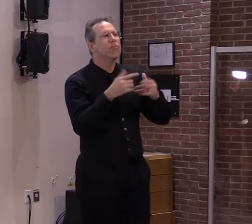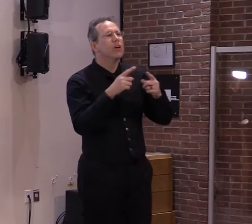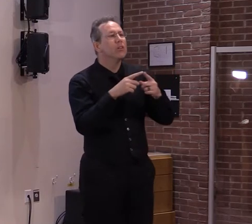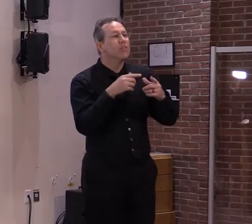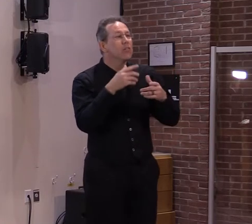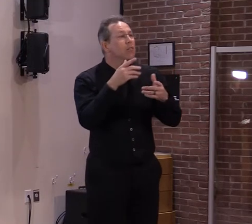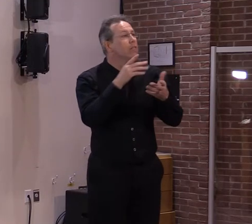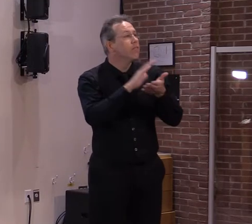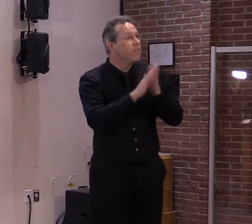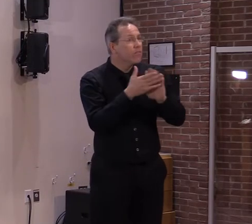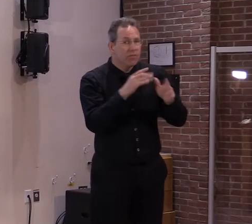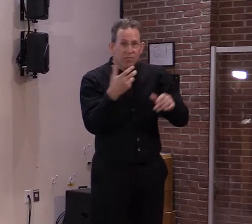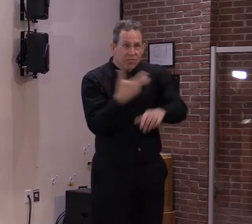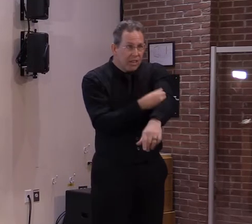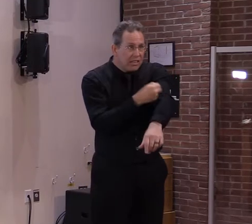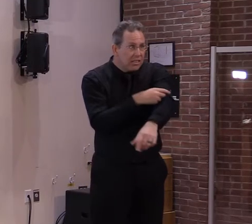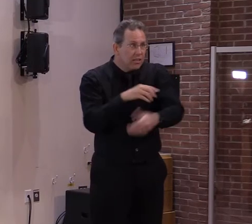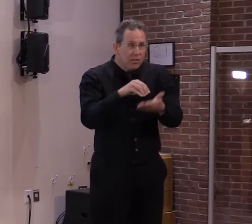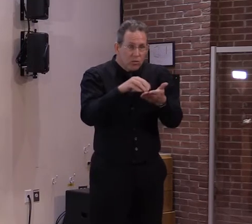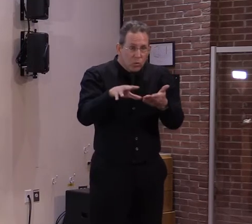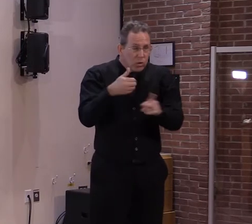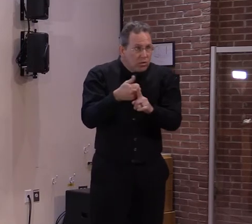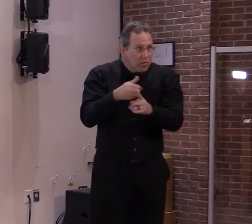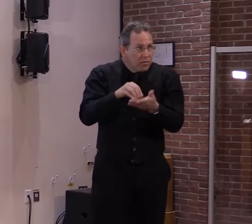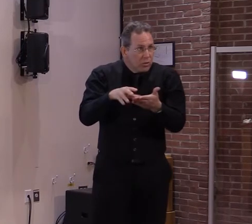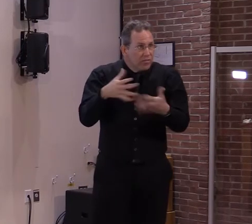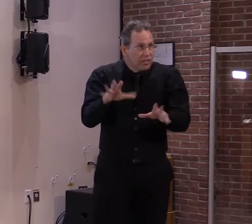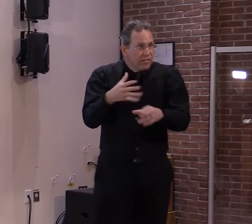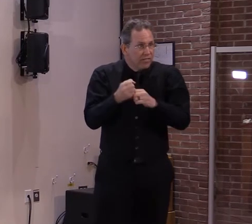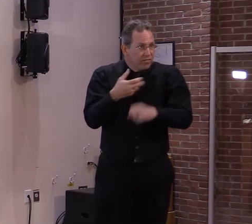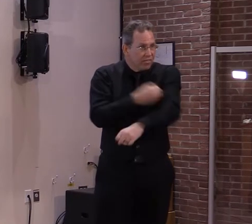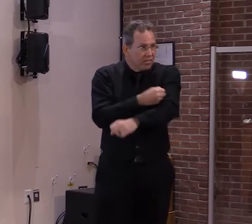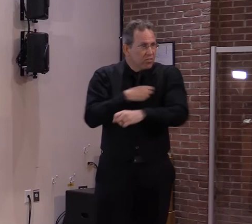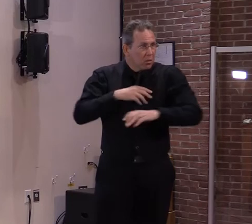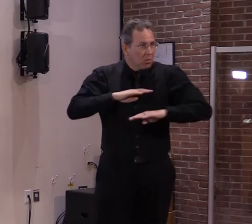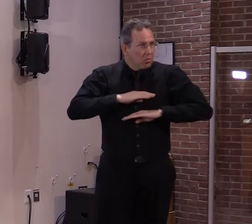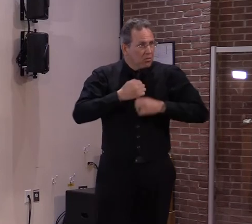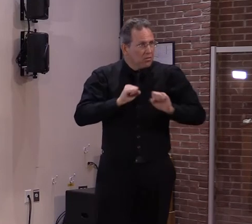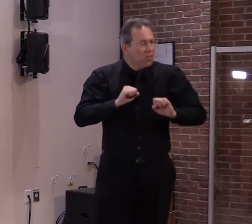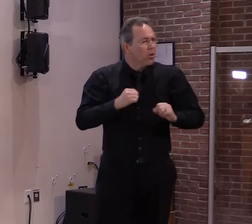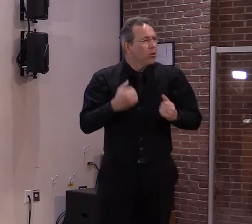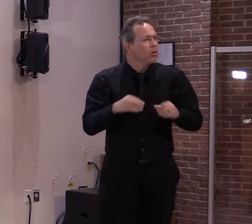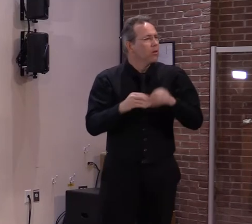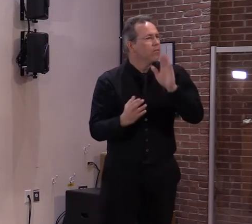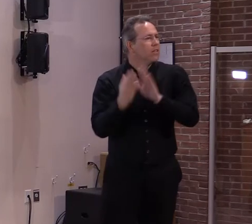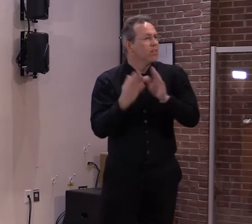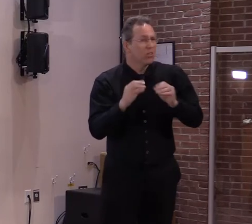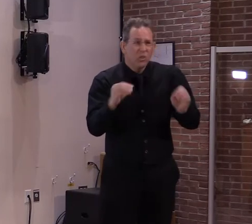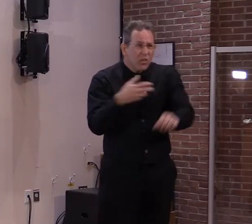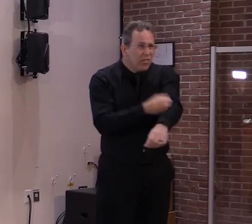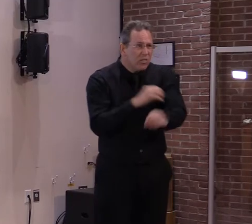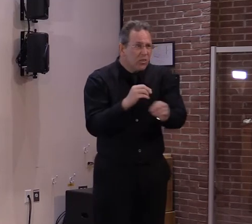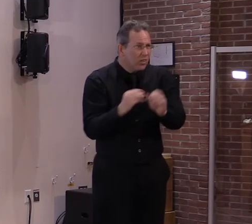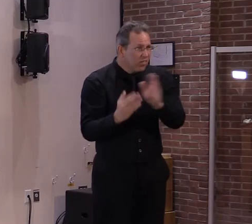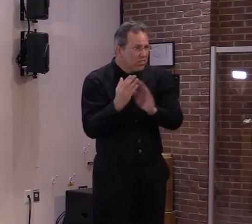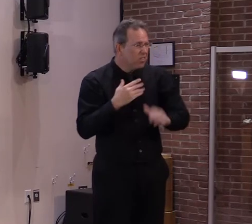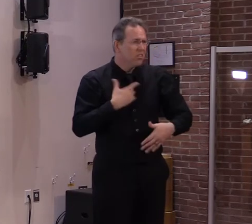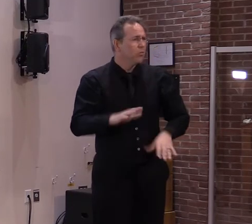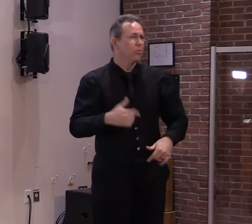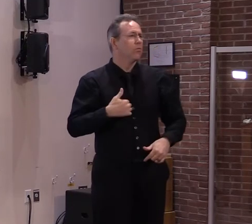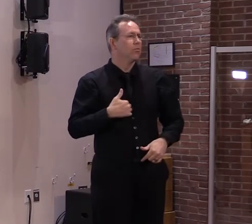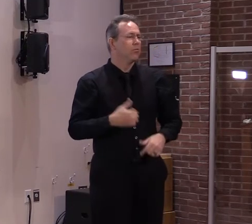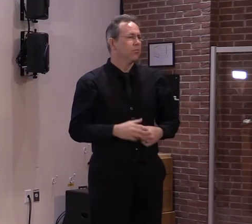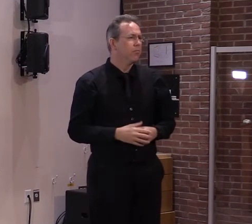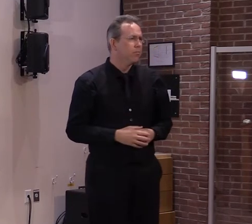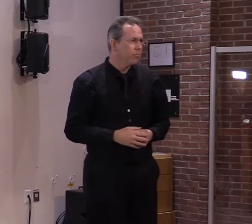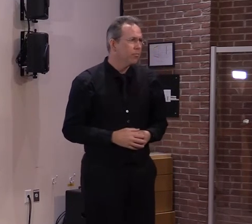them. Can you address that? Hey, Ed, if you could, I didn't hear part of that. Did you say how many, all the